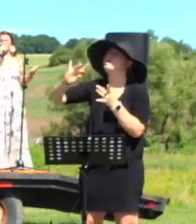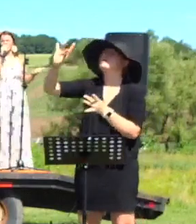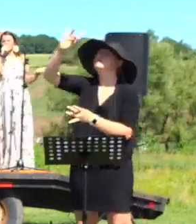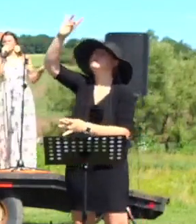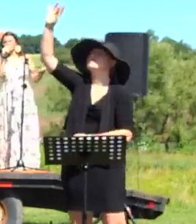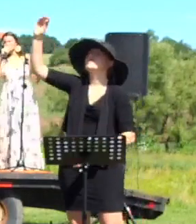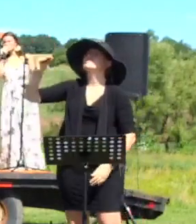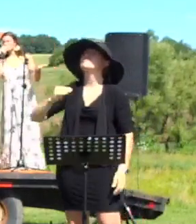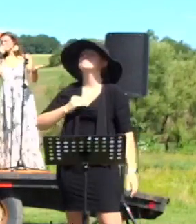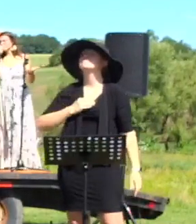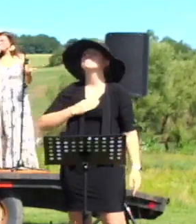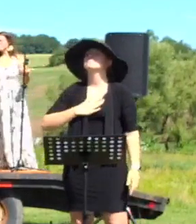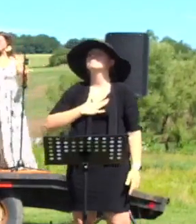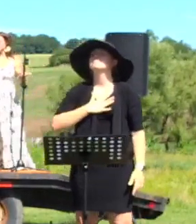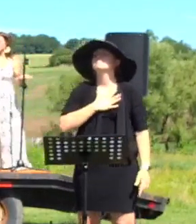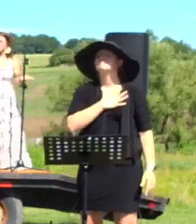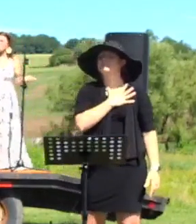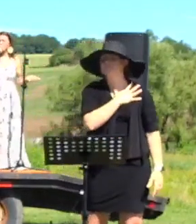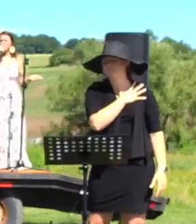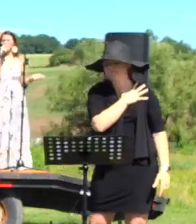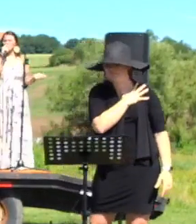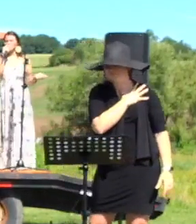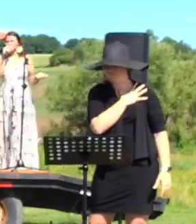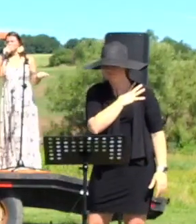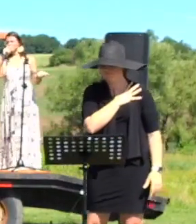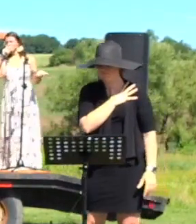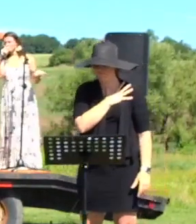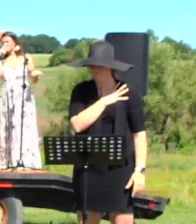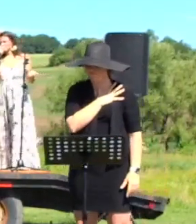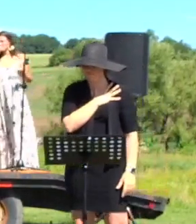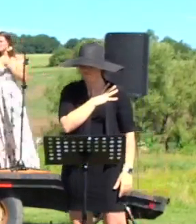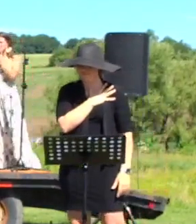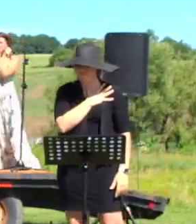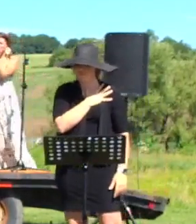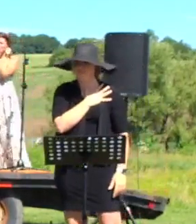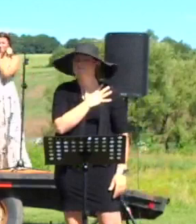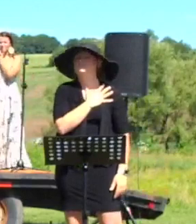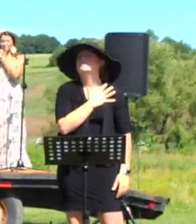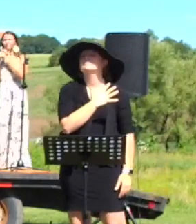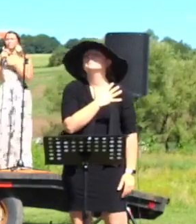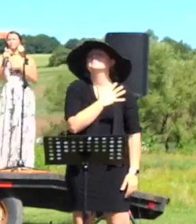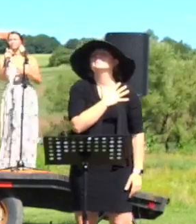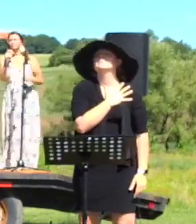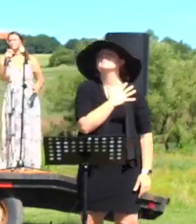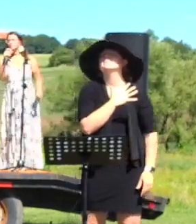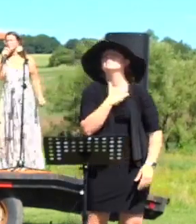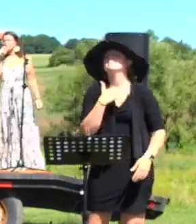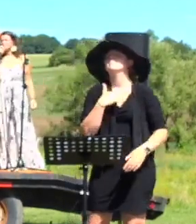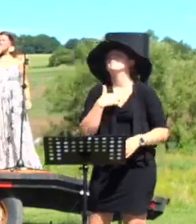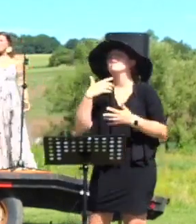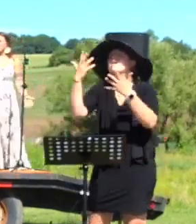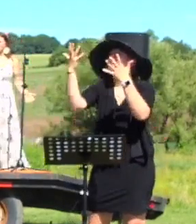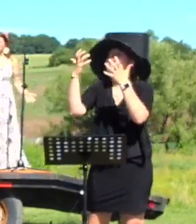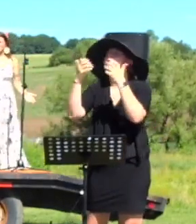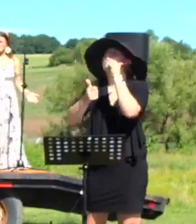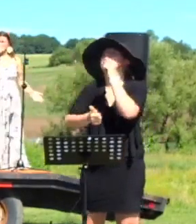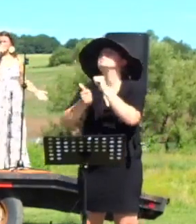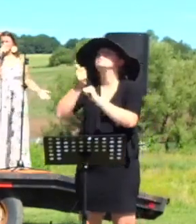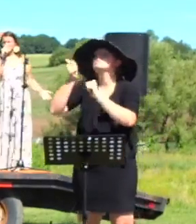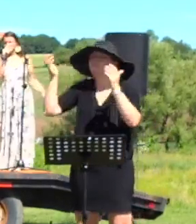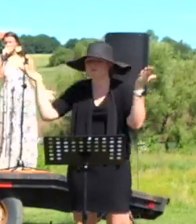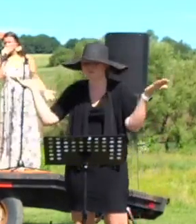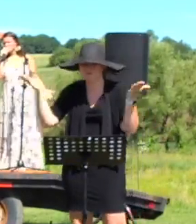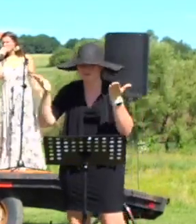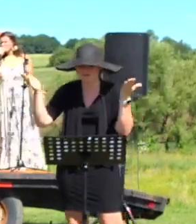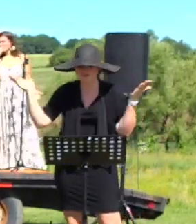come, will you meet me here again? 'Cause